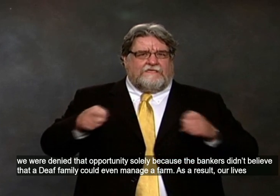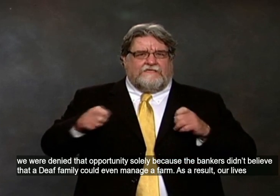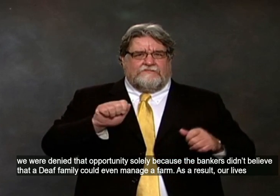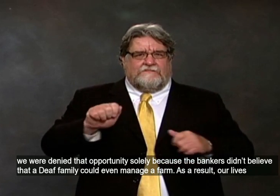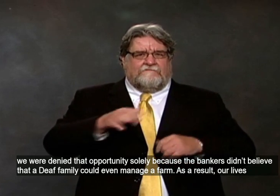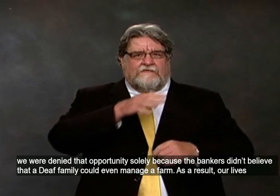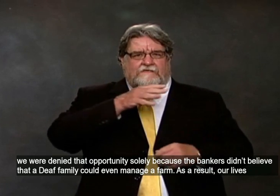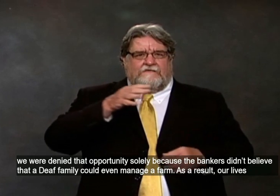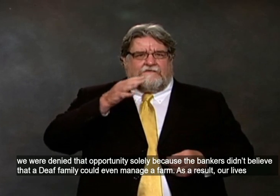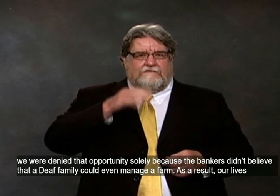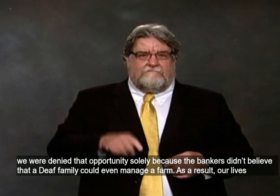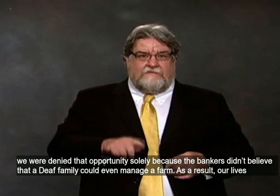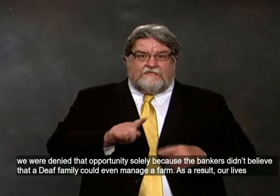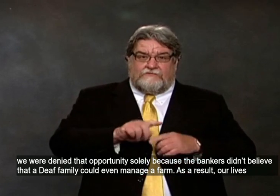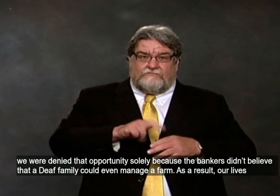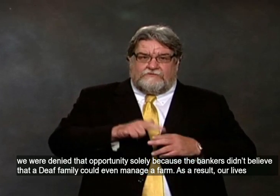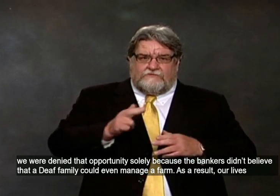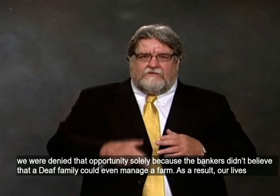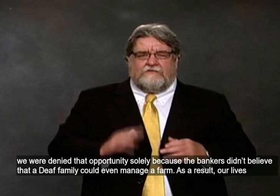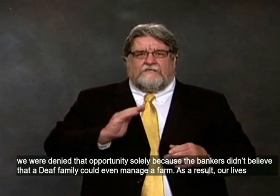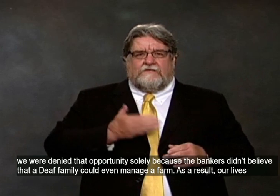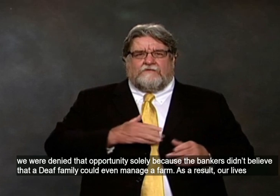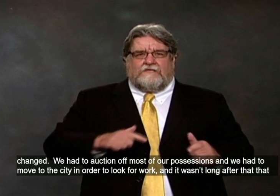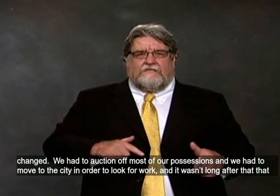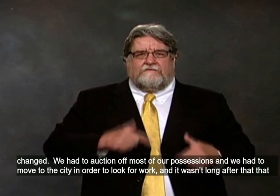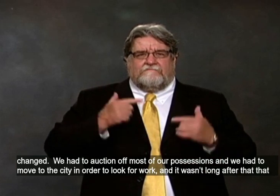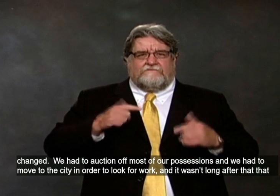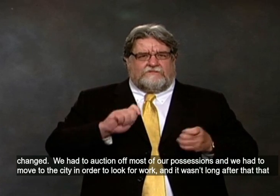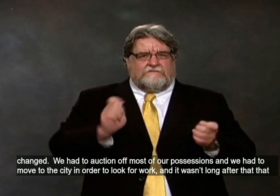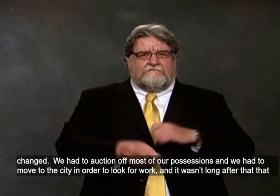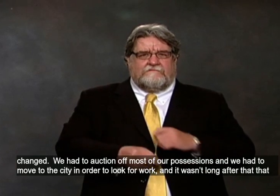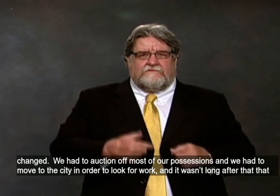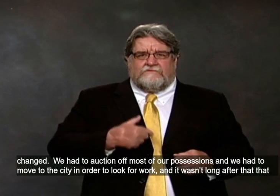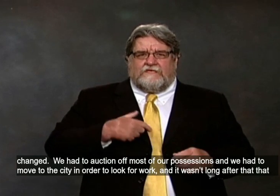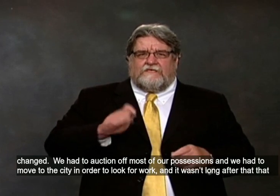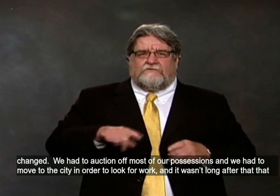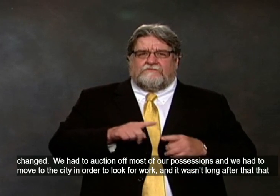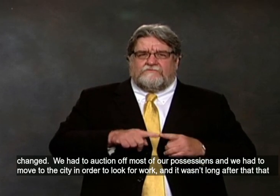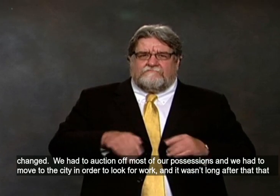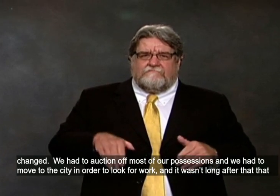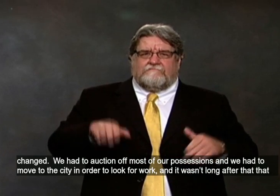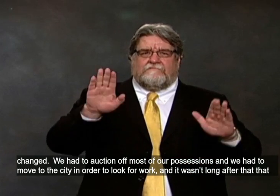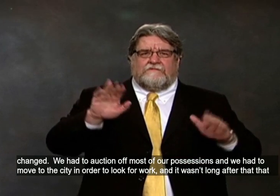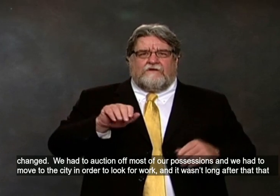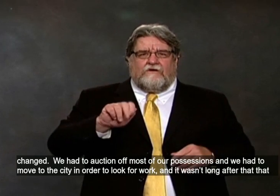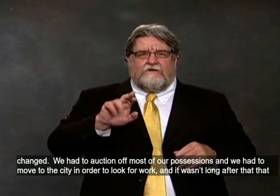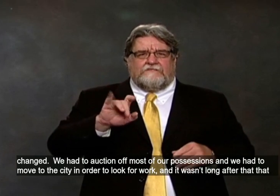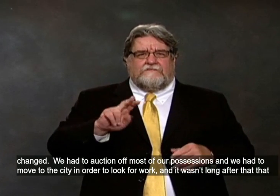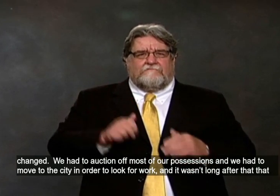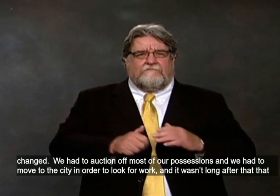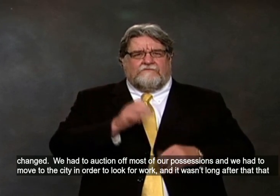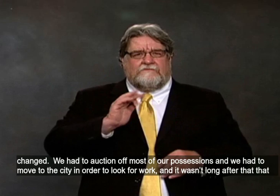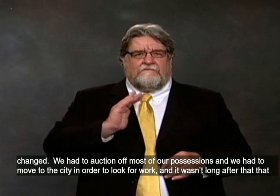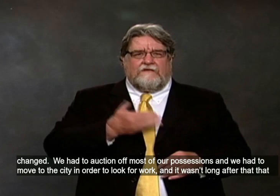farm. As a result, our lives changed. We had to auction off most of our